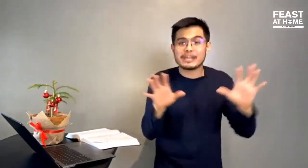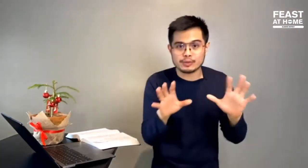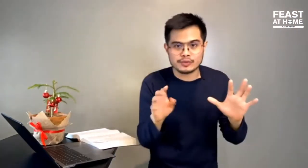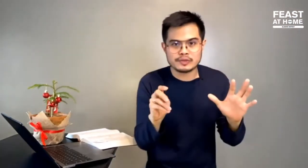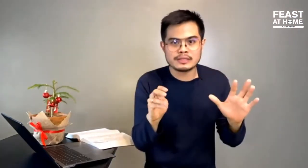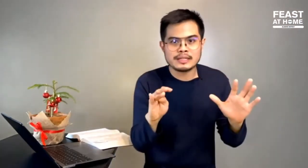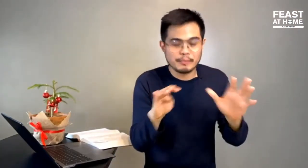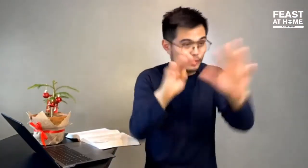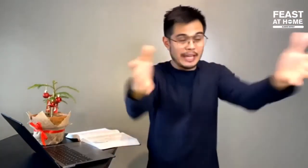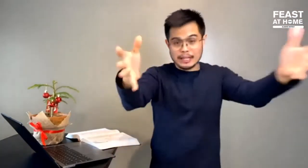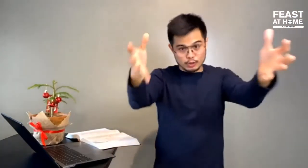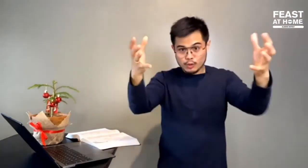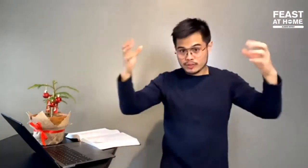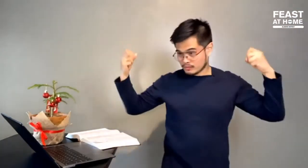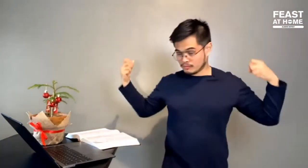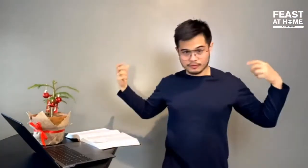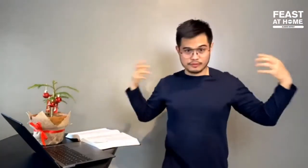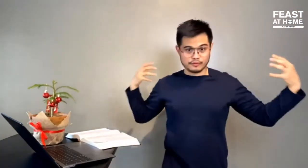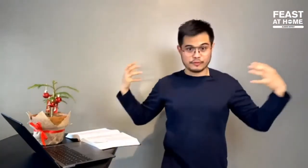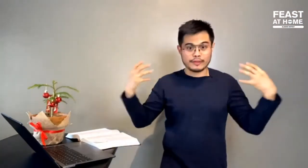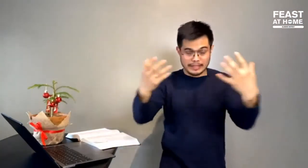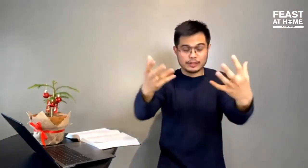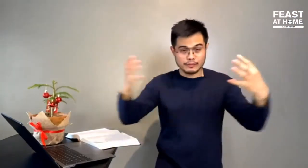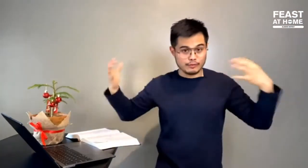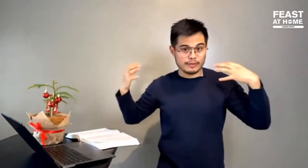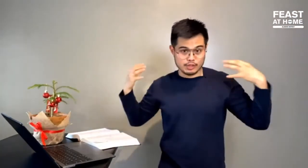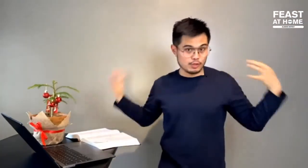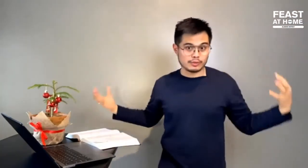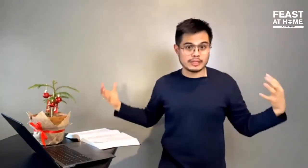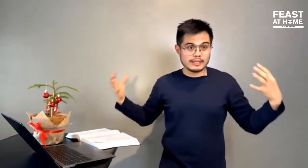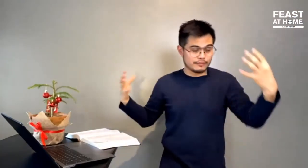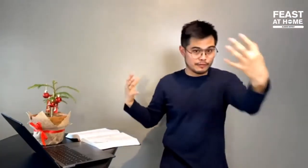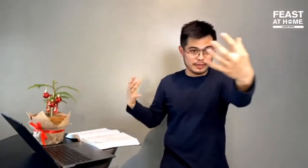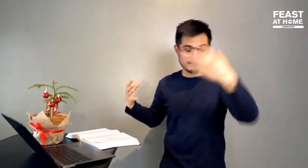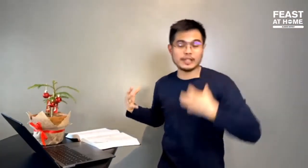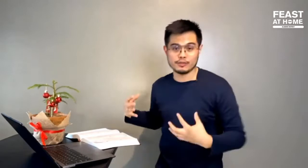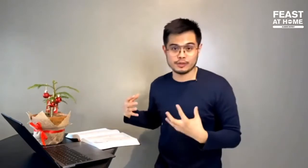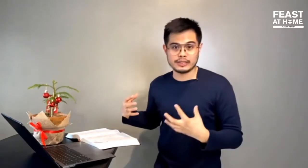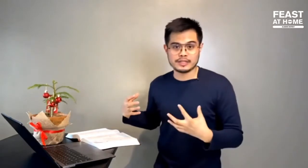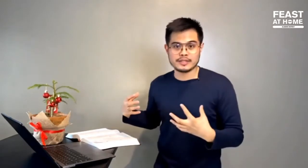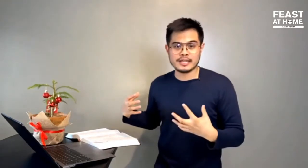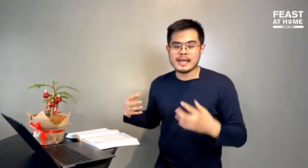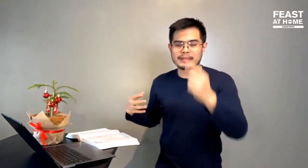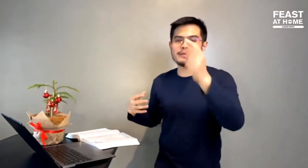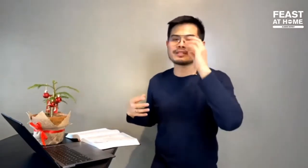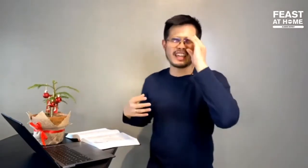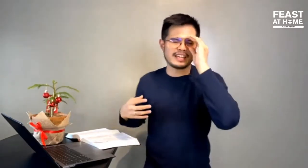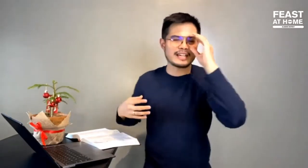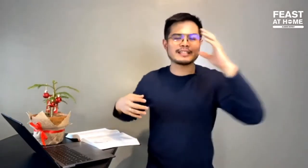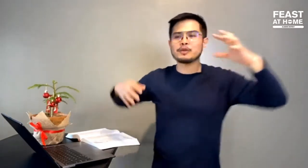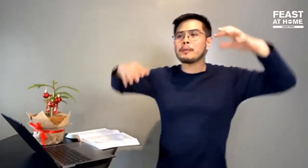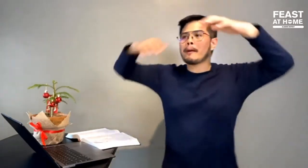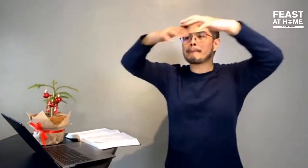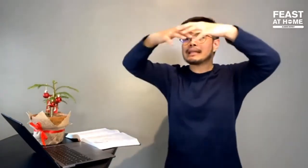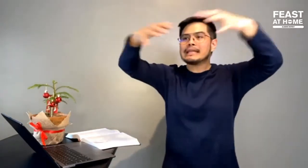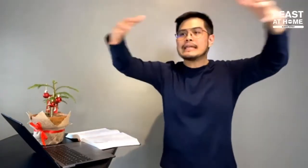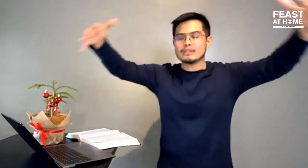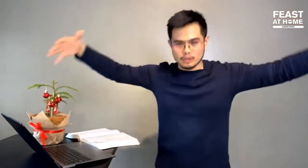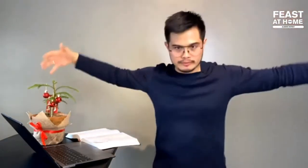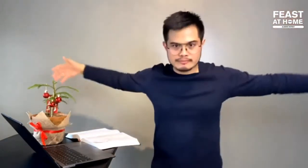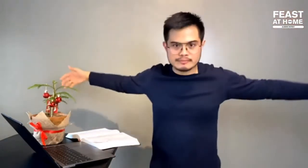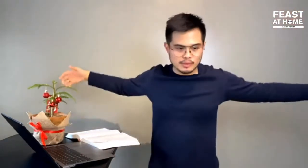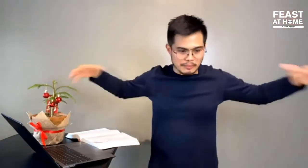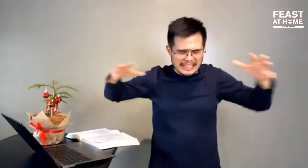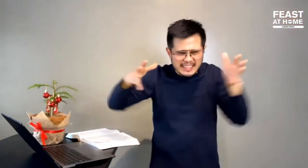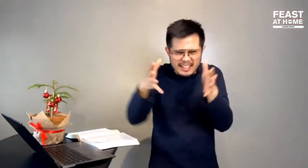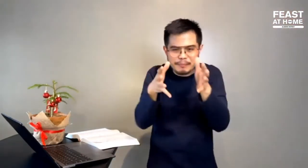na maayos, because they had to use it for the interview, for the shoot, for the video footage. But he was telling us na yung paligid